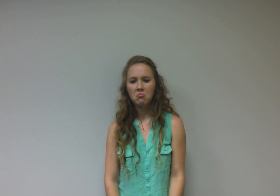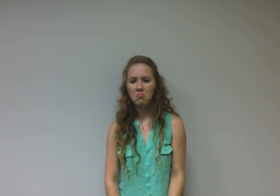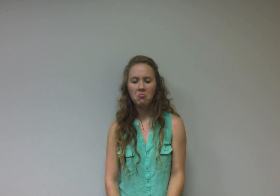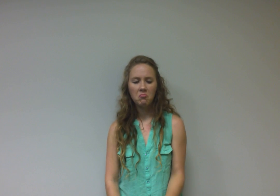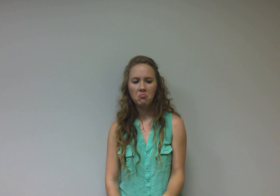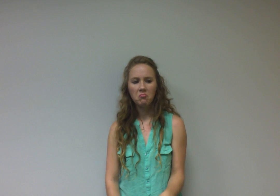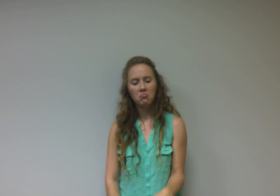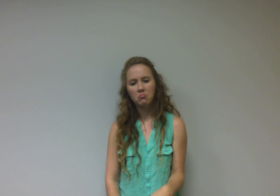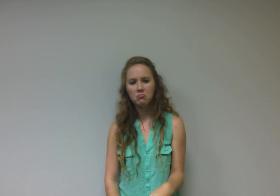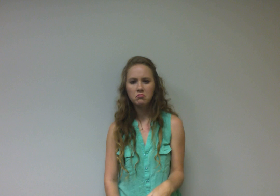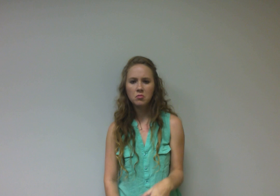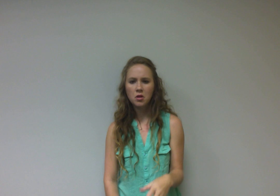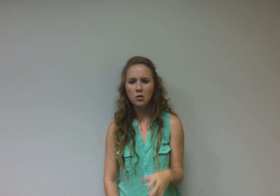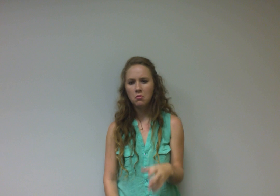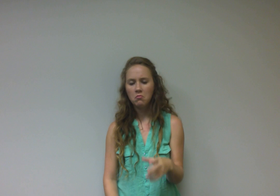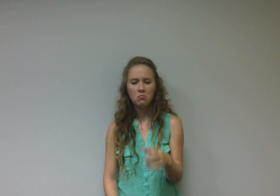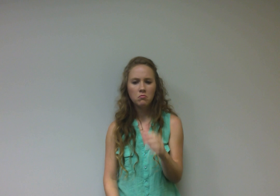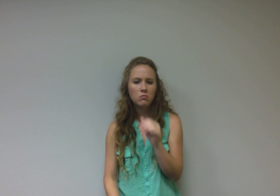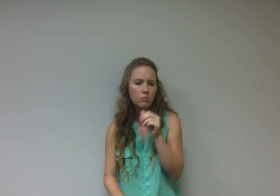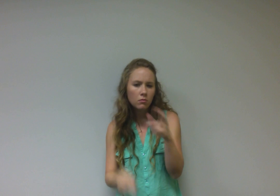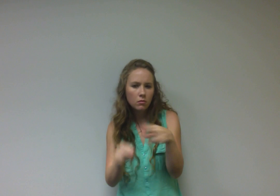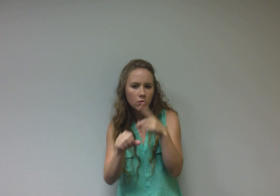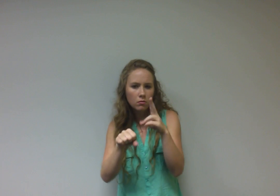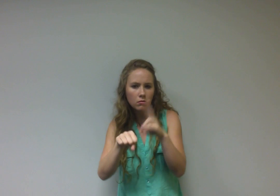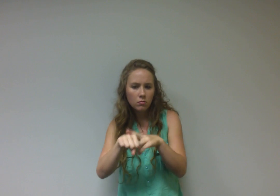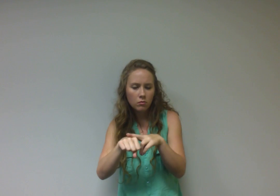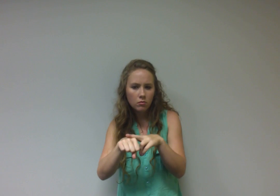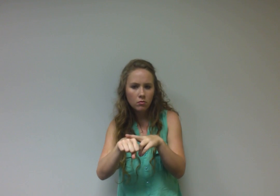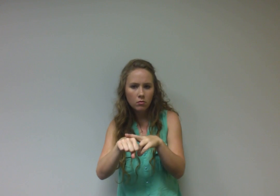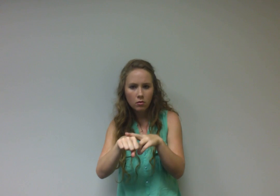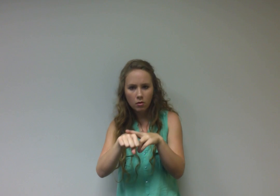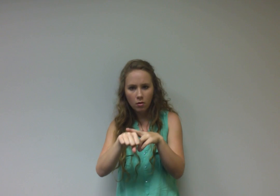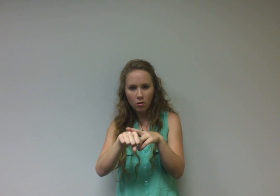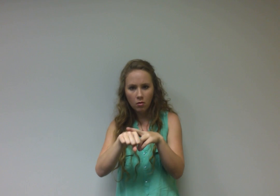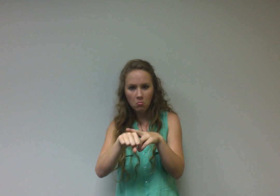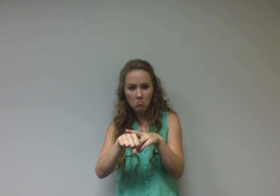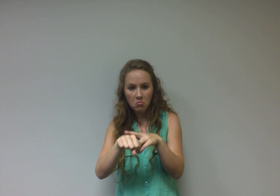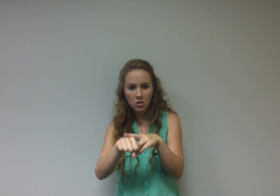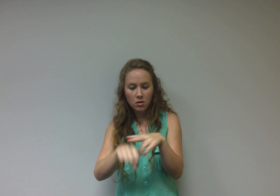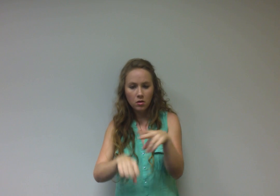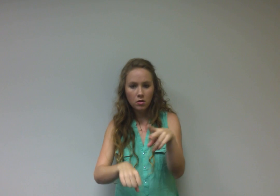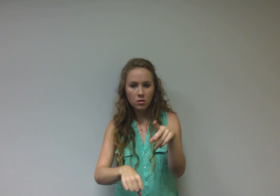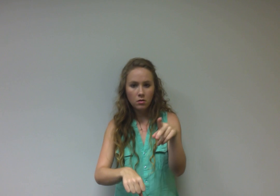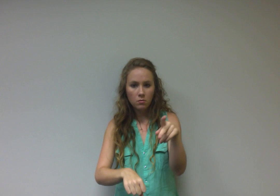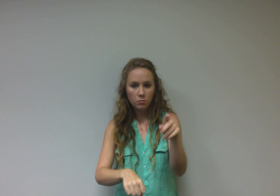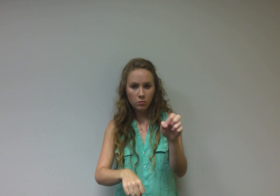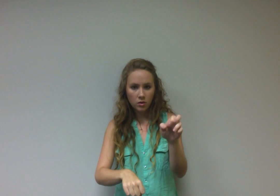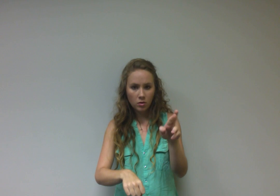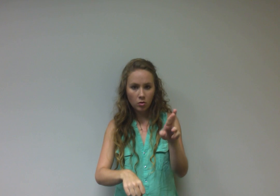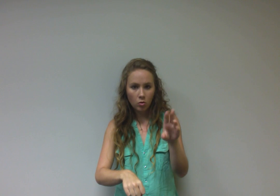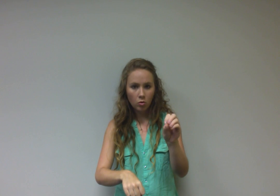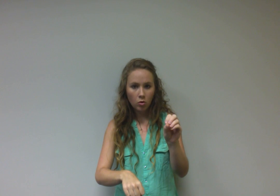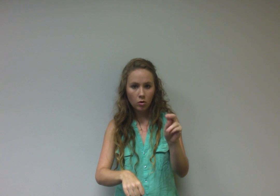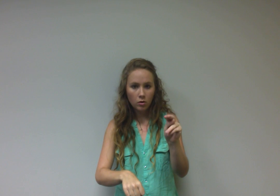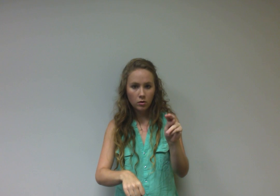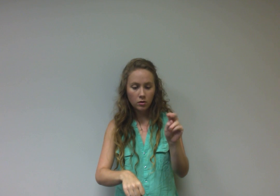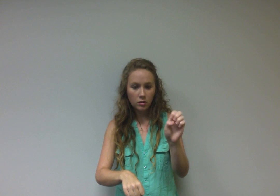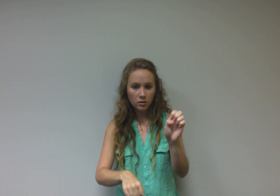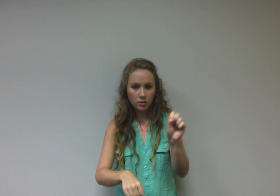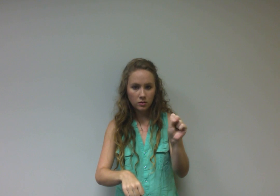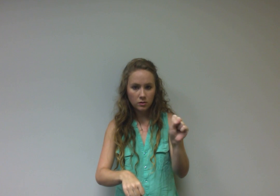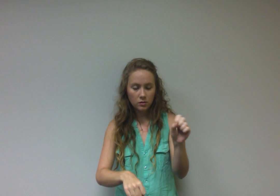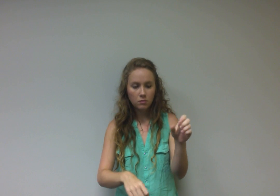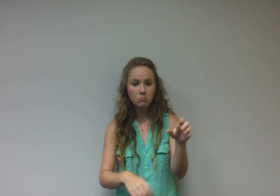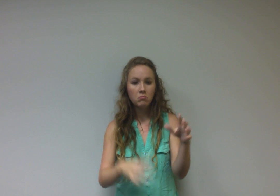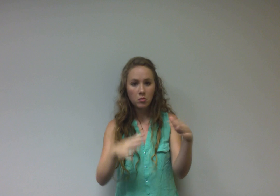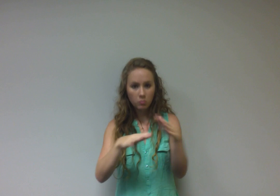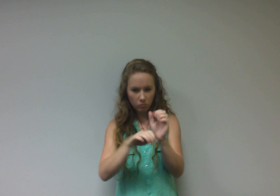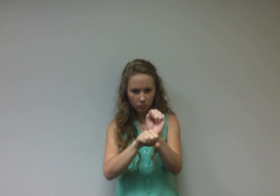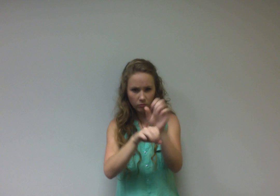This brown bear mother has taught her 3 5-month-old cubs to look under the rocks for beetles.